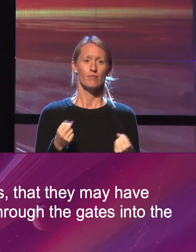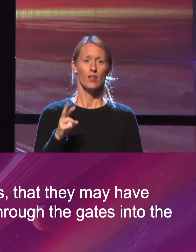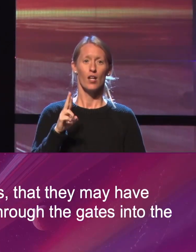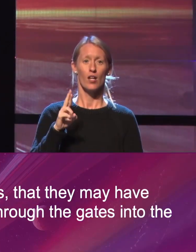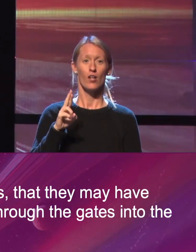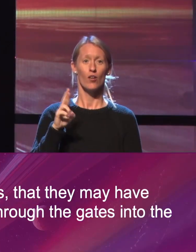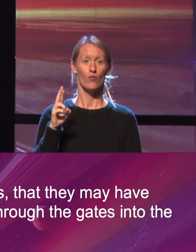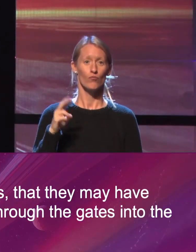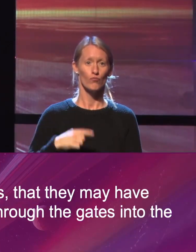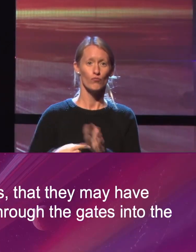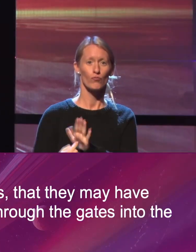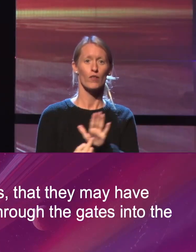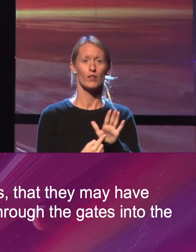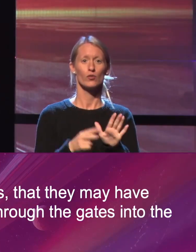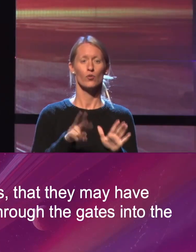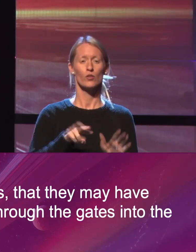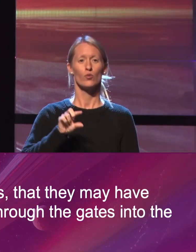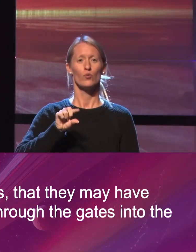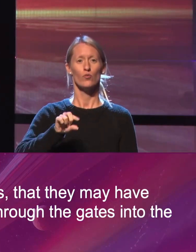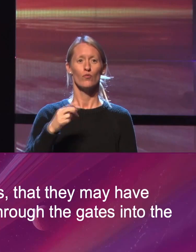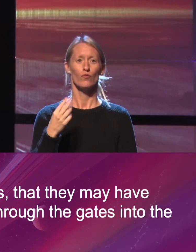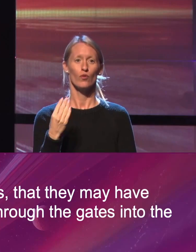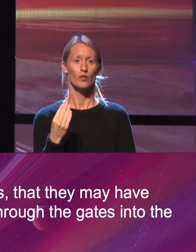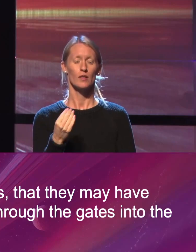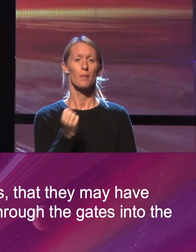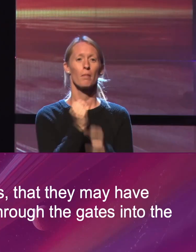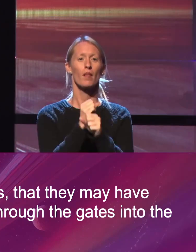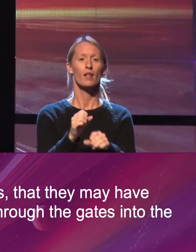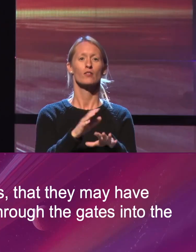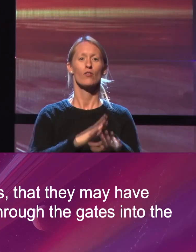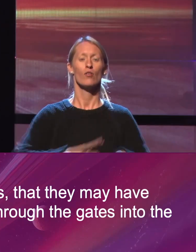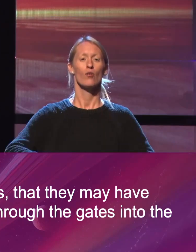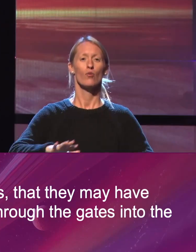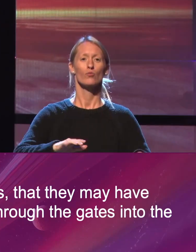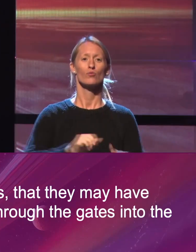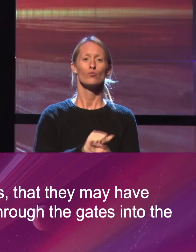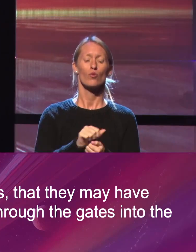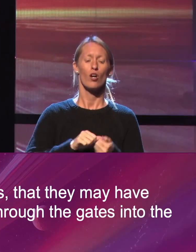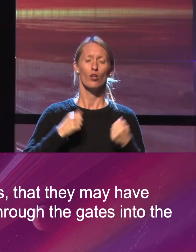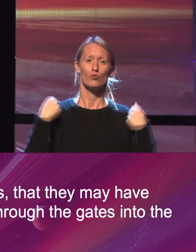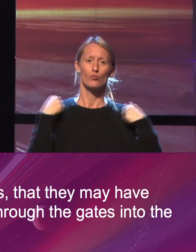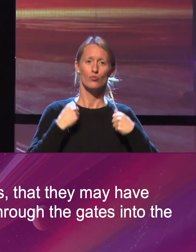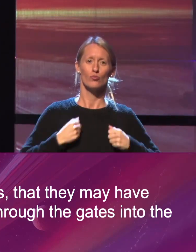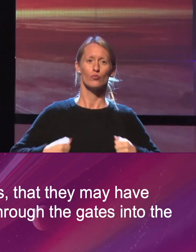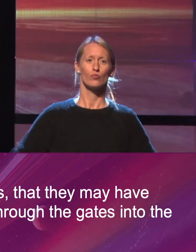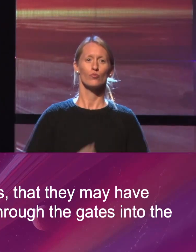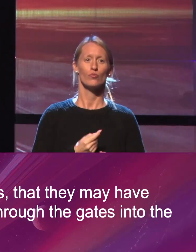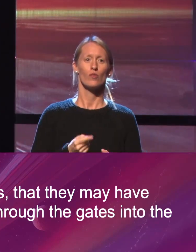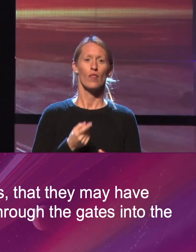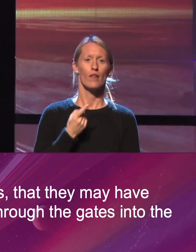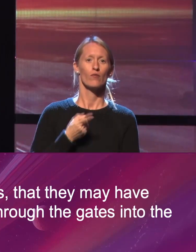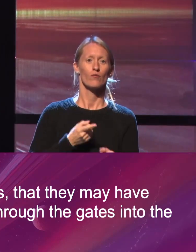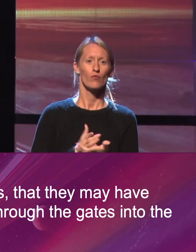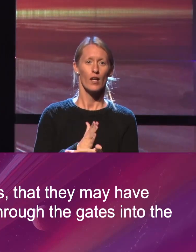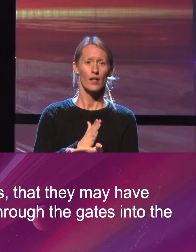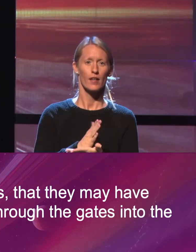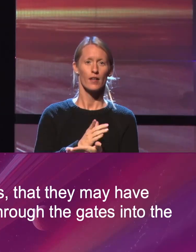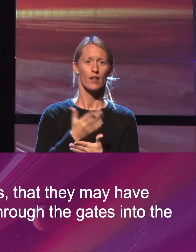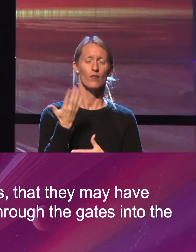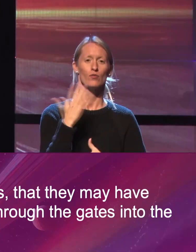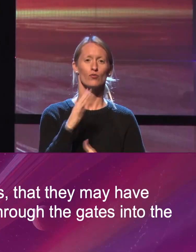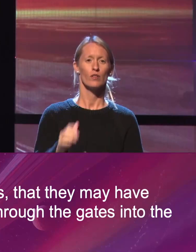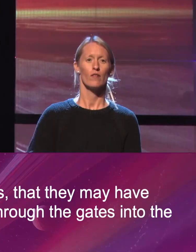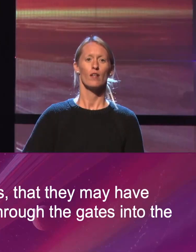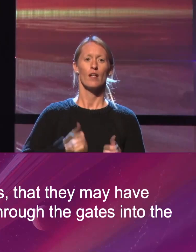verse 14 says, blessed are those who wash their robes, that they may have the right to the tree of life and may go through the gates into the